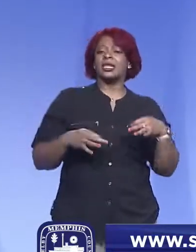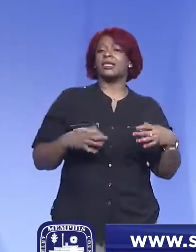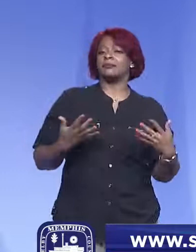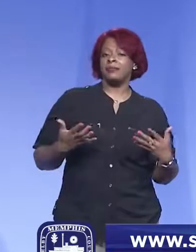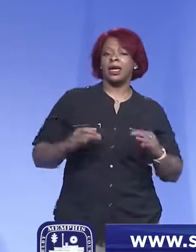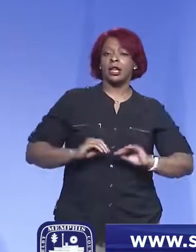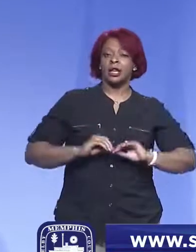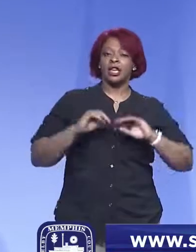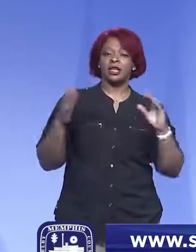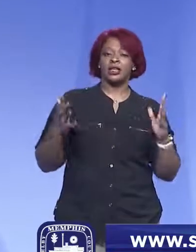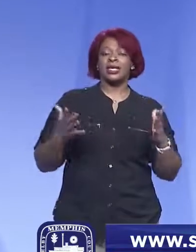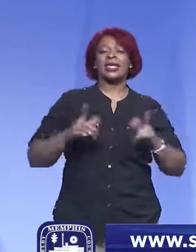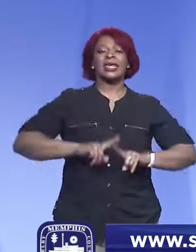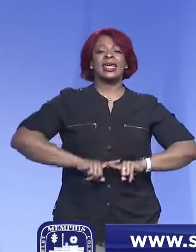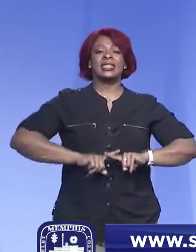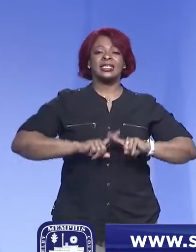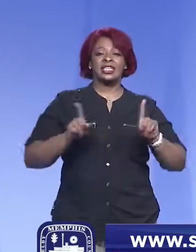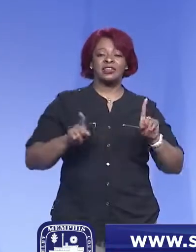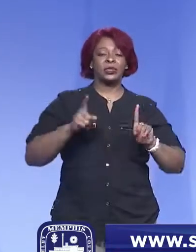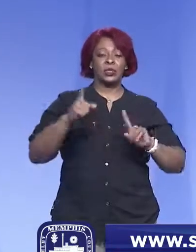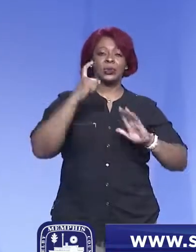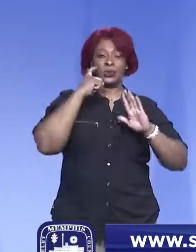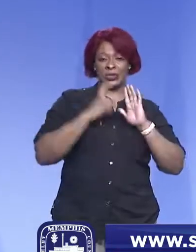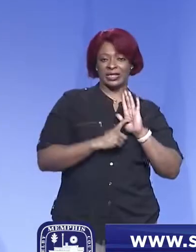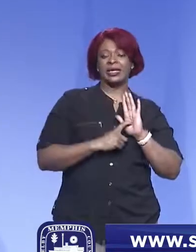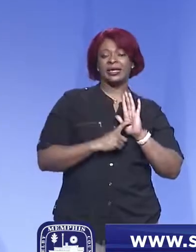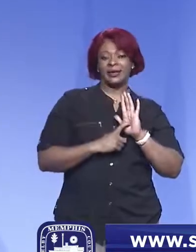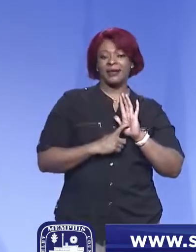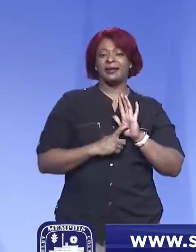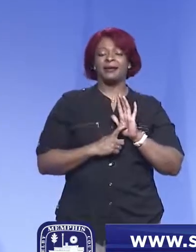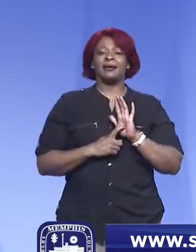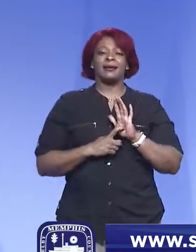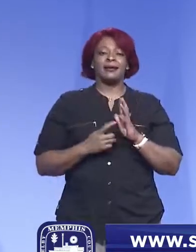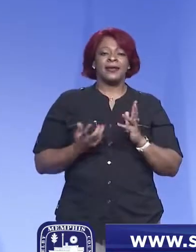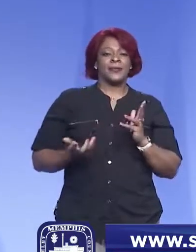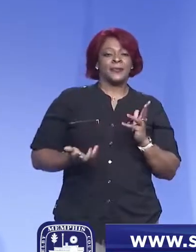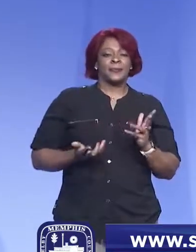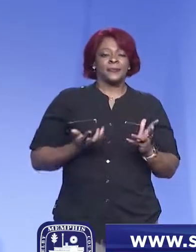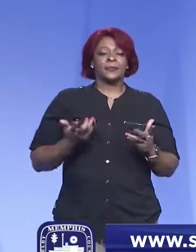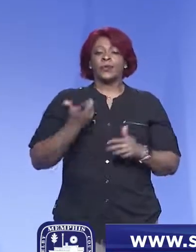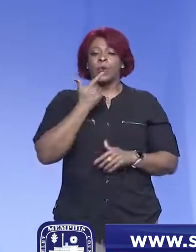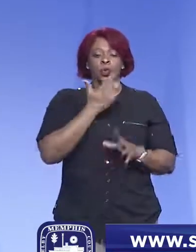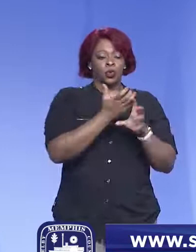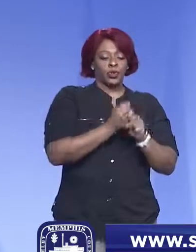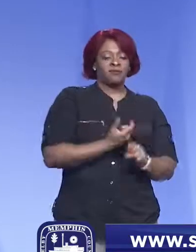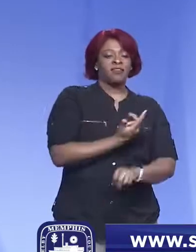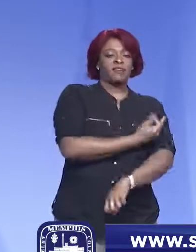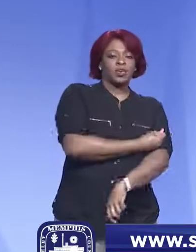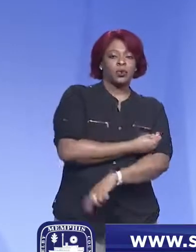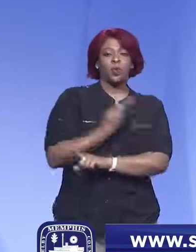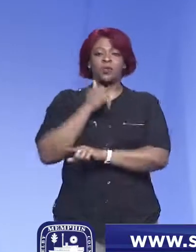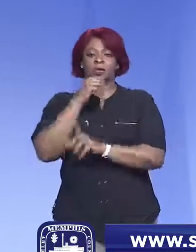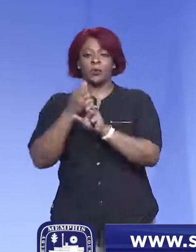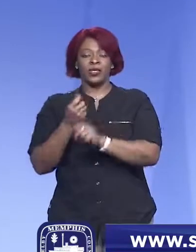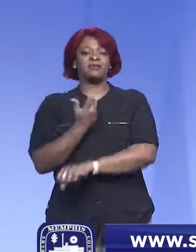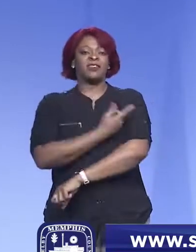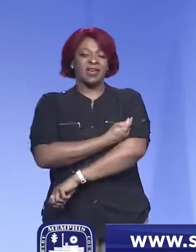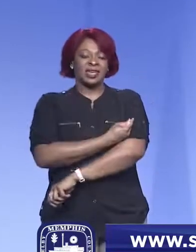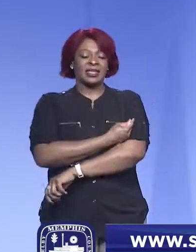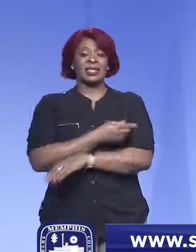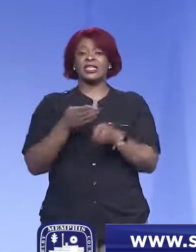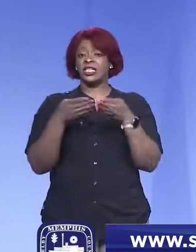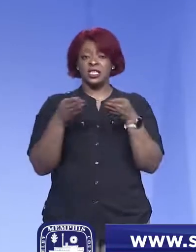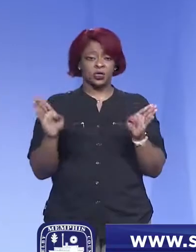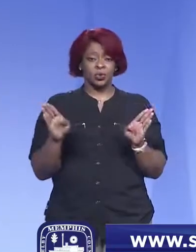the differences you see in who's getting the vaccine or not. I mean, in